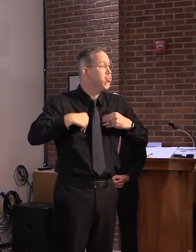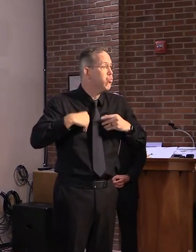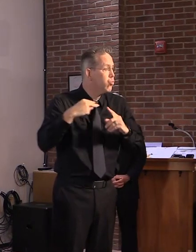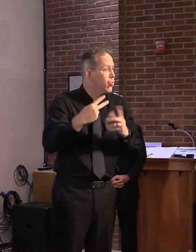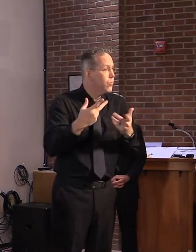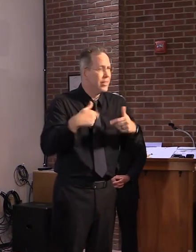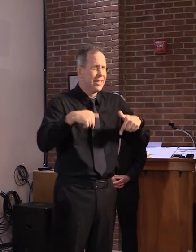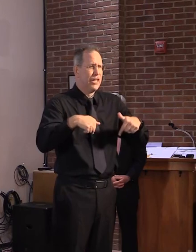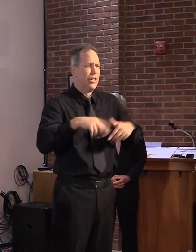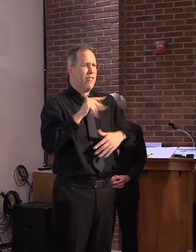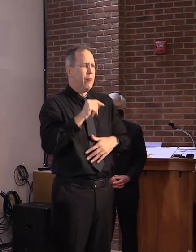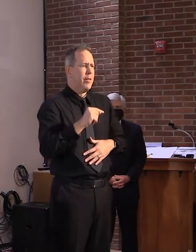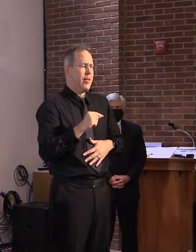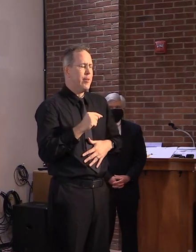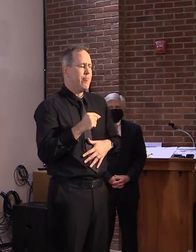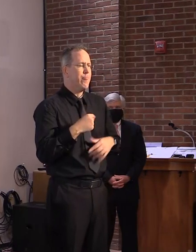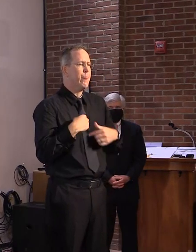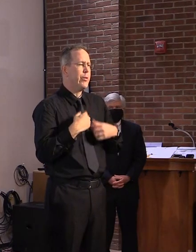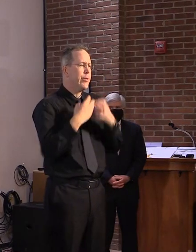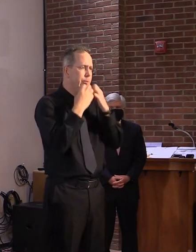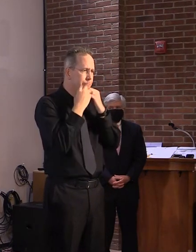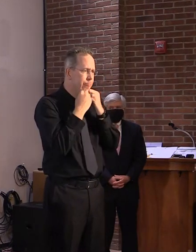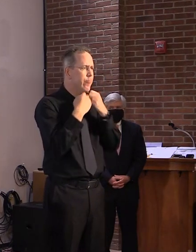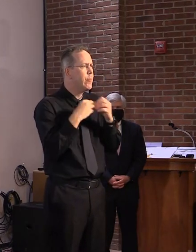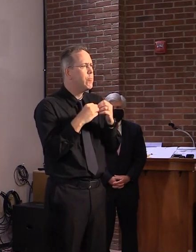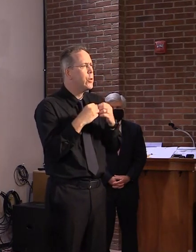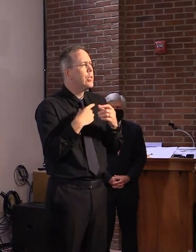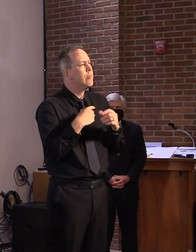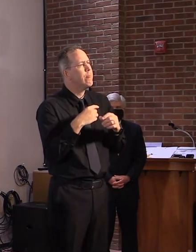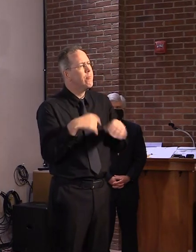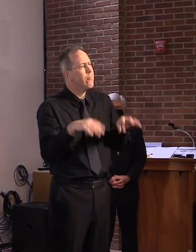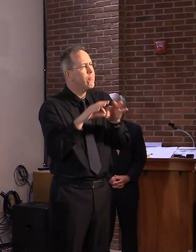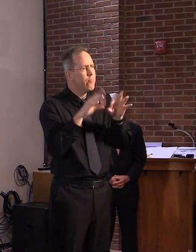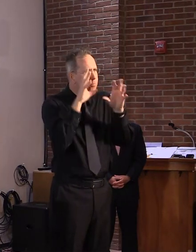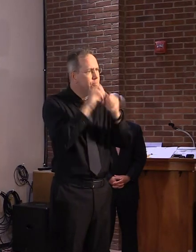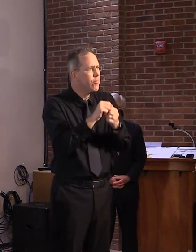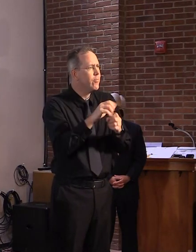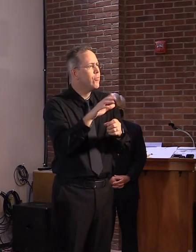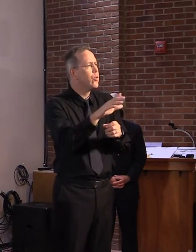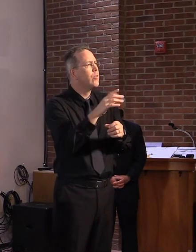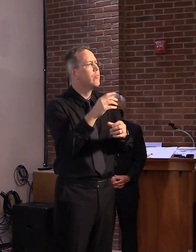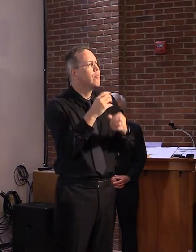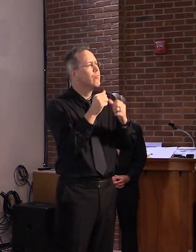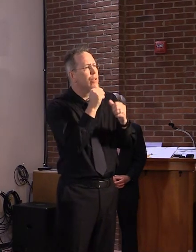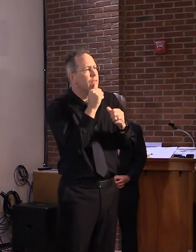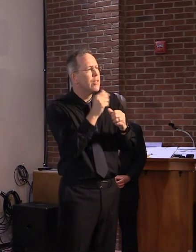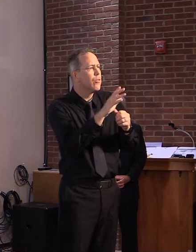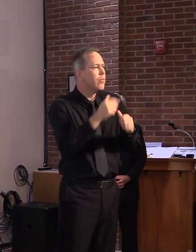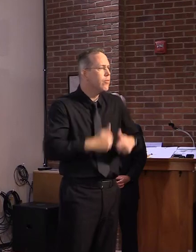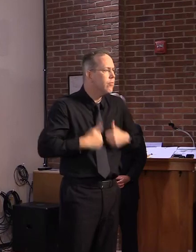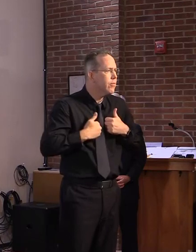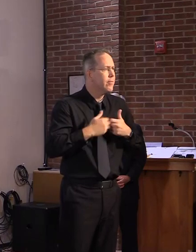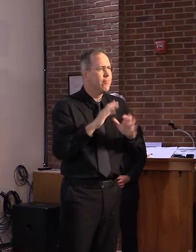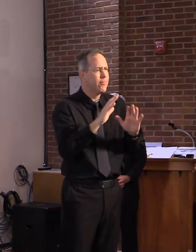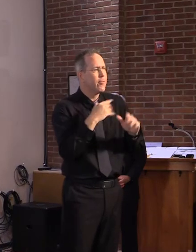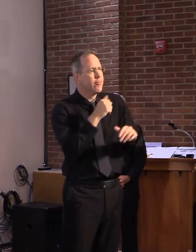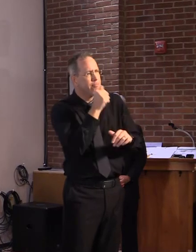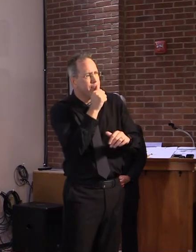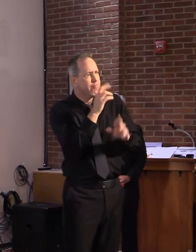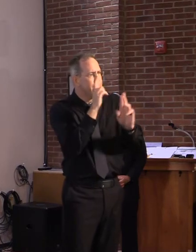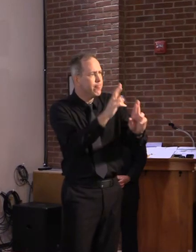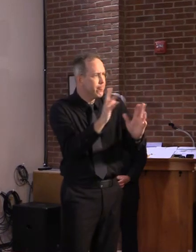have sufficient concerns about privacy and infringing on people's own personal rights that we have